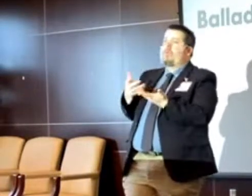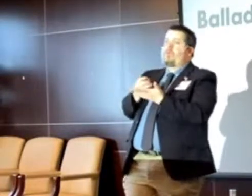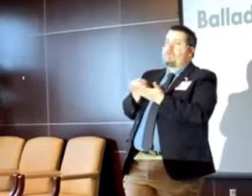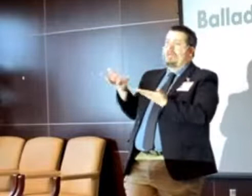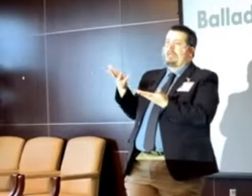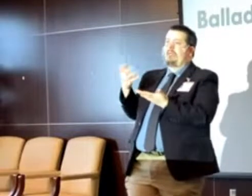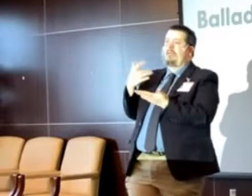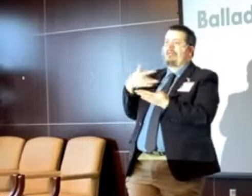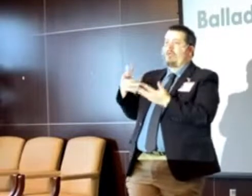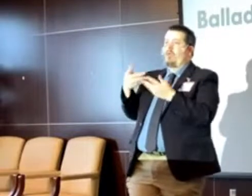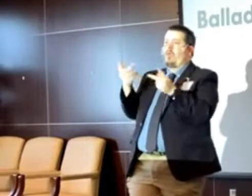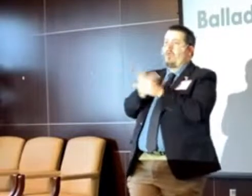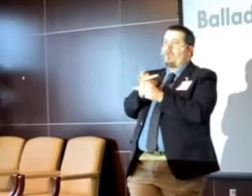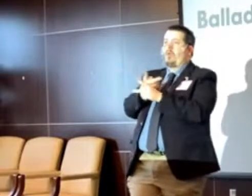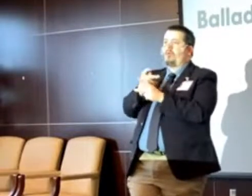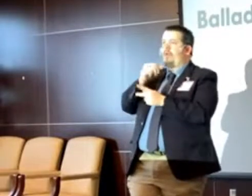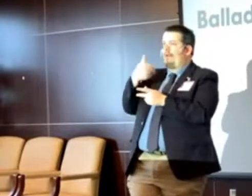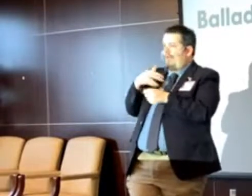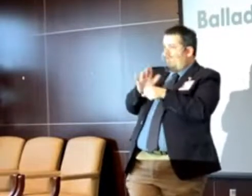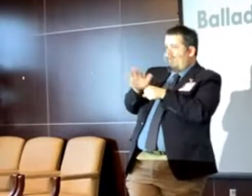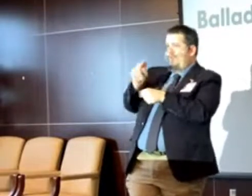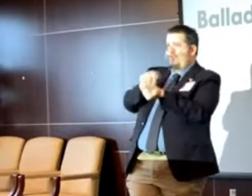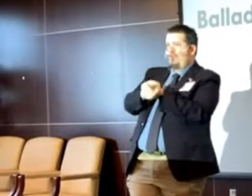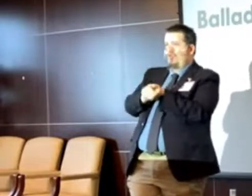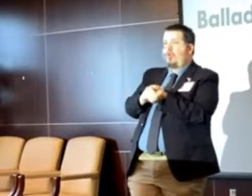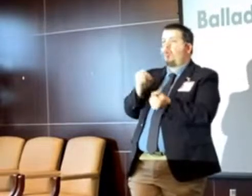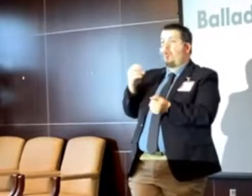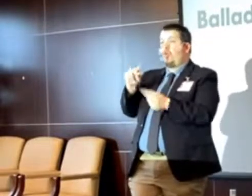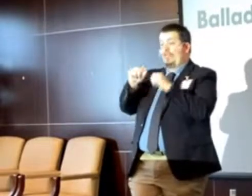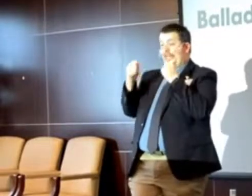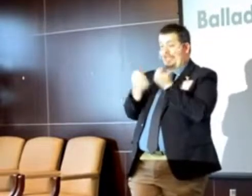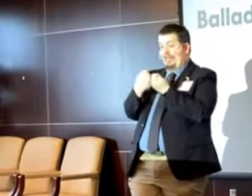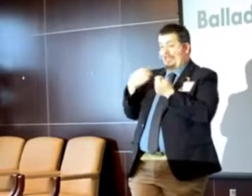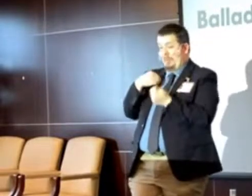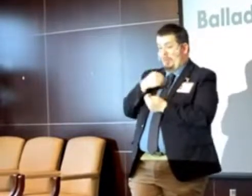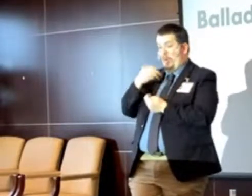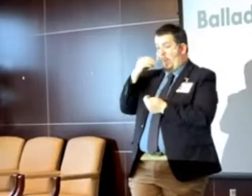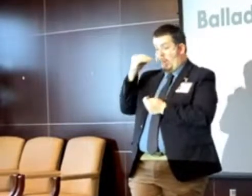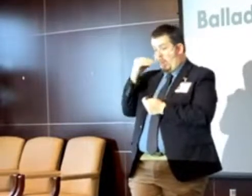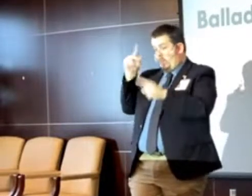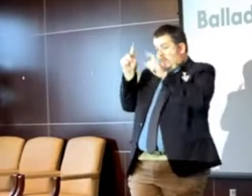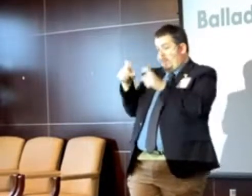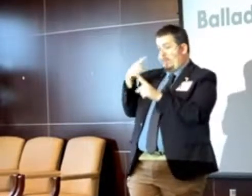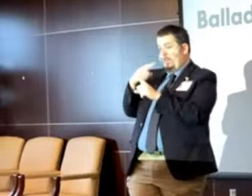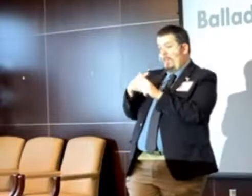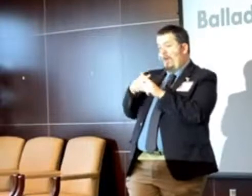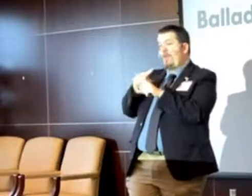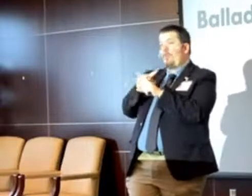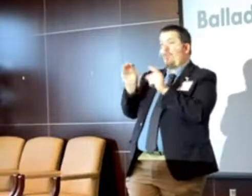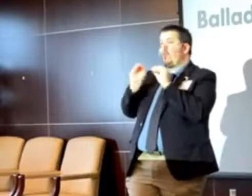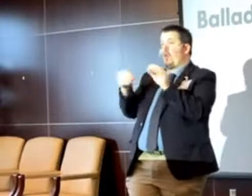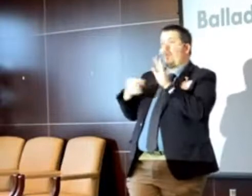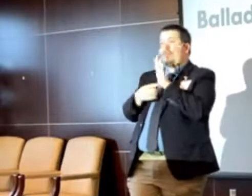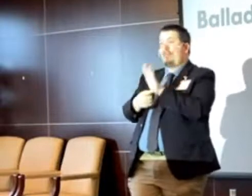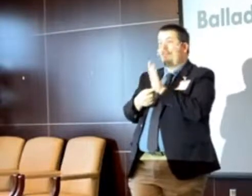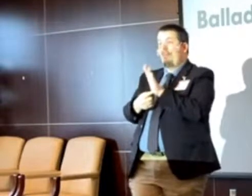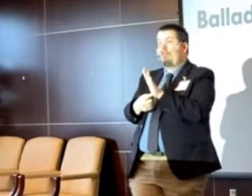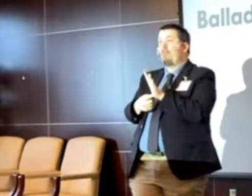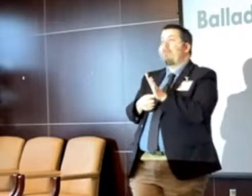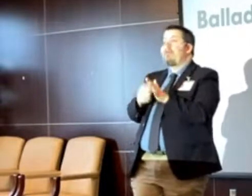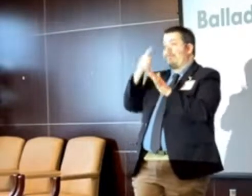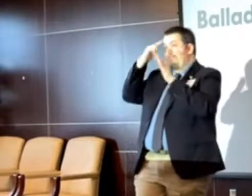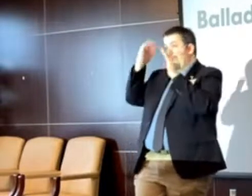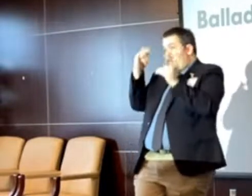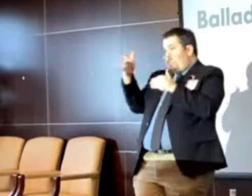and exacerbating our shortages. So team members who are at home who have tested positive but are asymptomatic, our expectation is that they